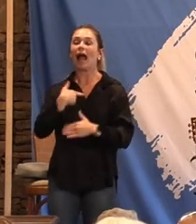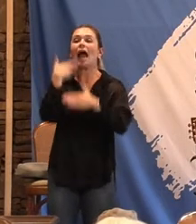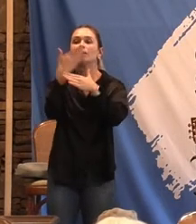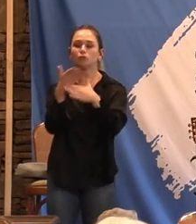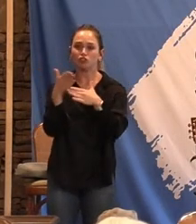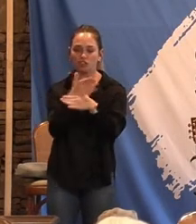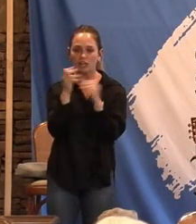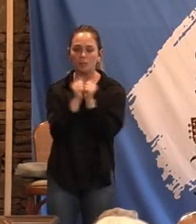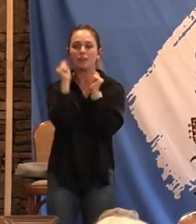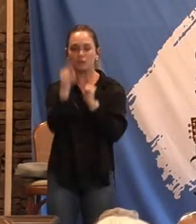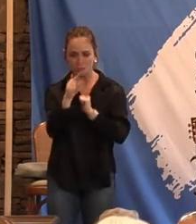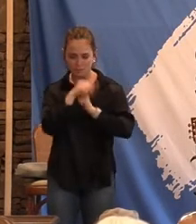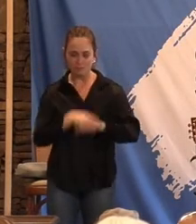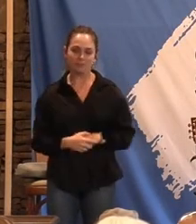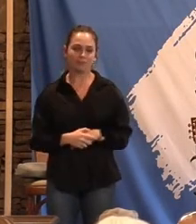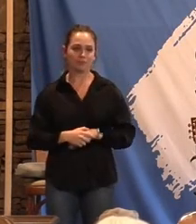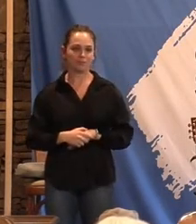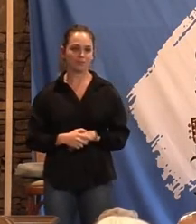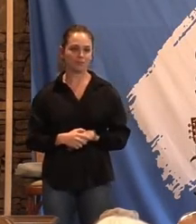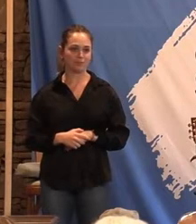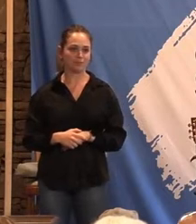sharing with you.